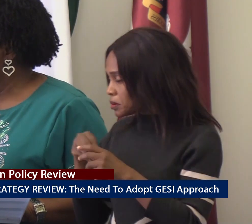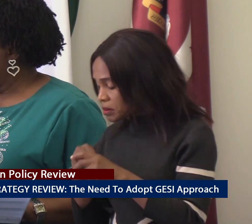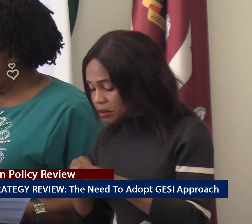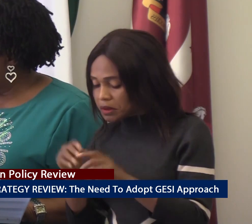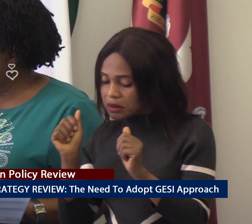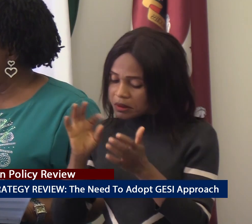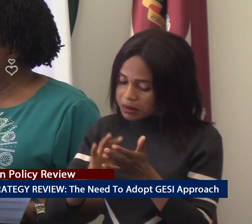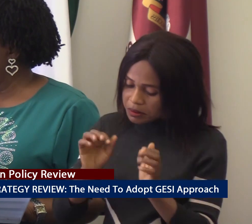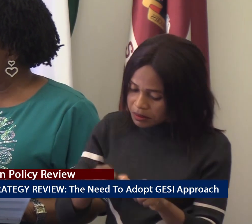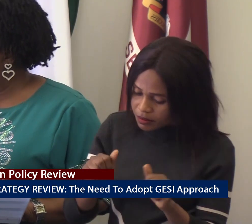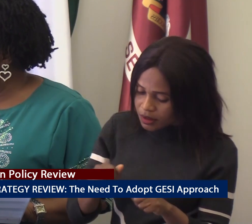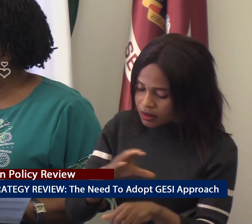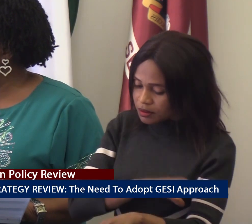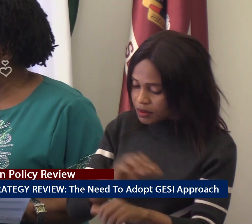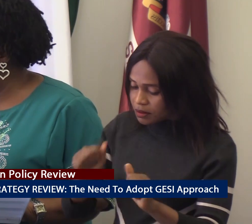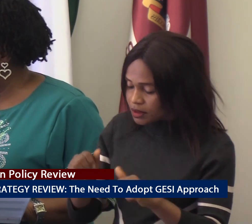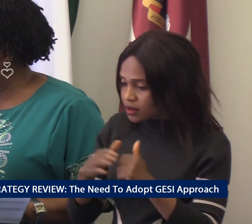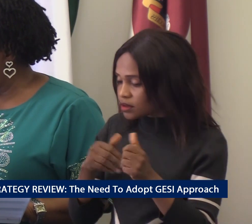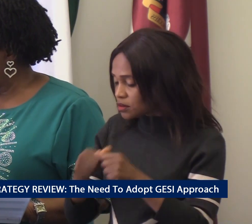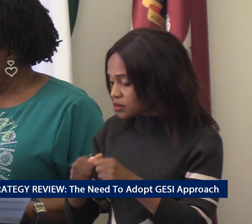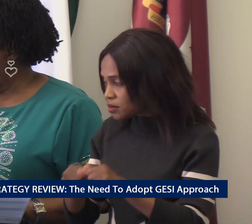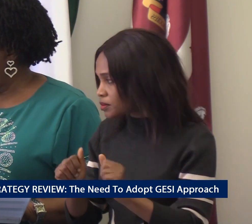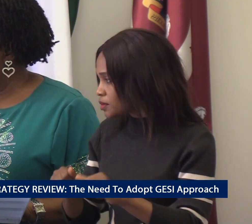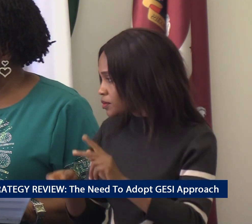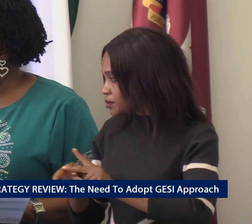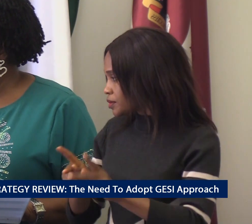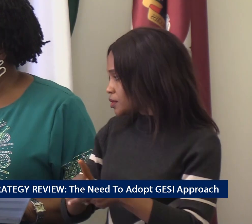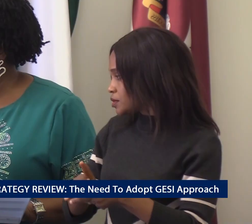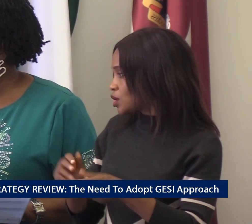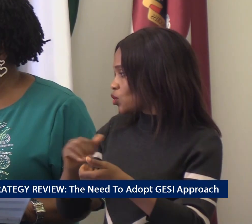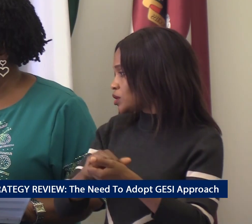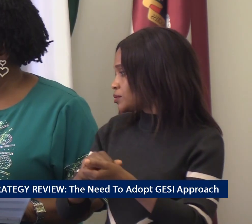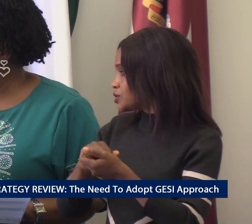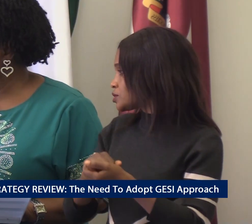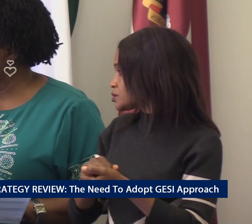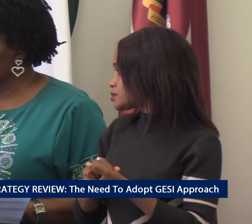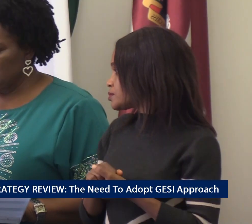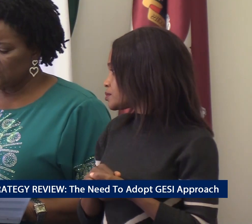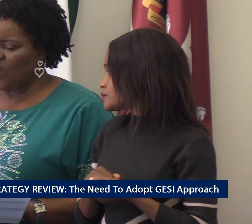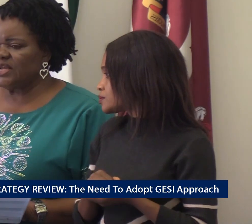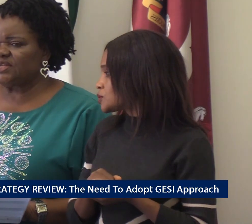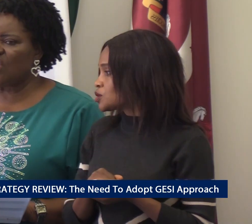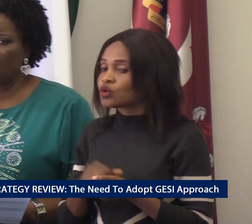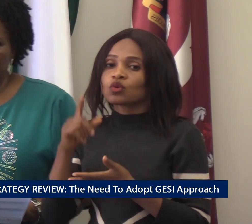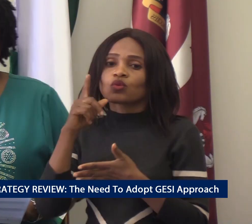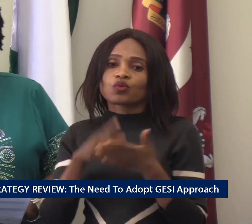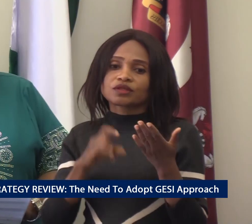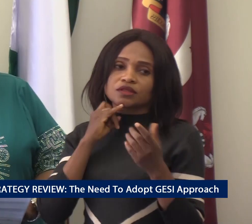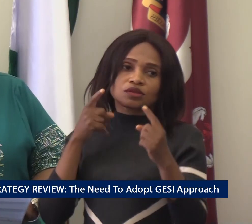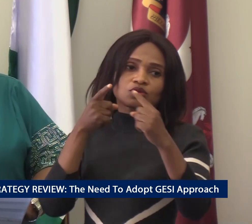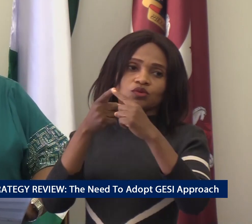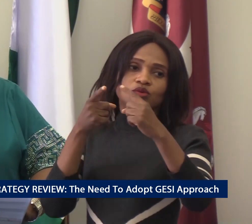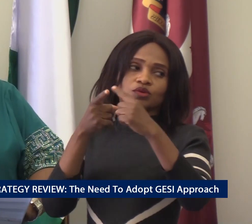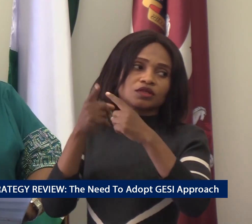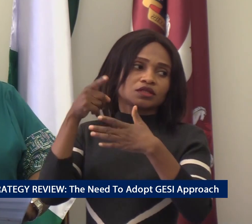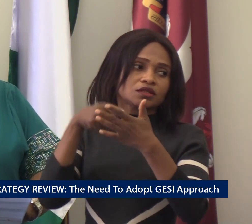accountability, capacity building, sustainability, partnership, and collaboration. So what is the goal? Because these are the